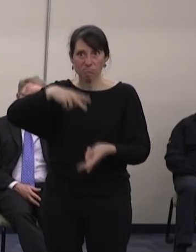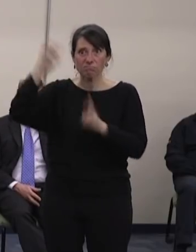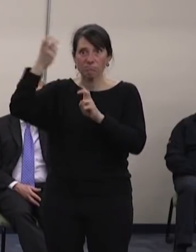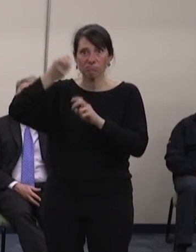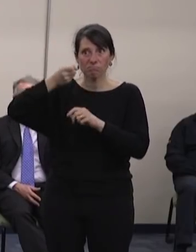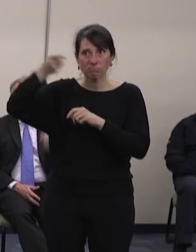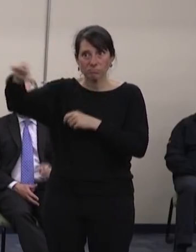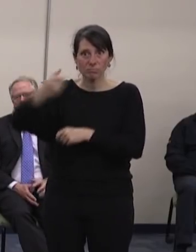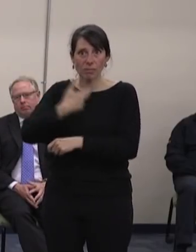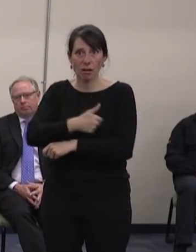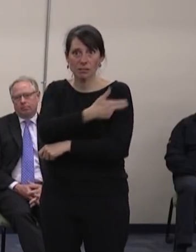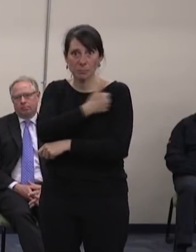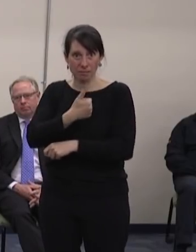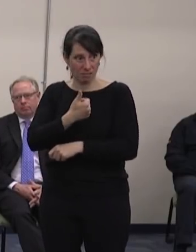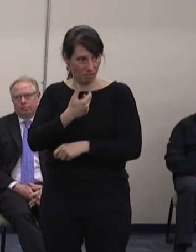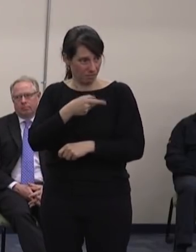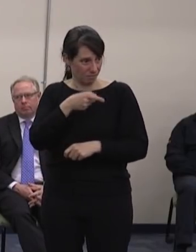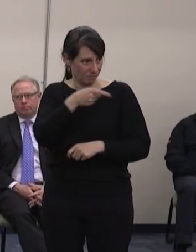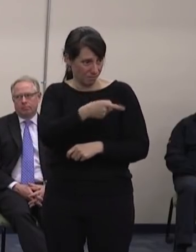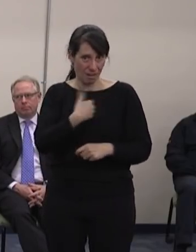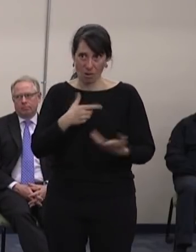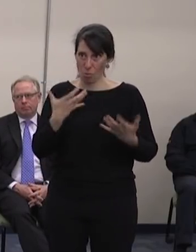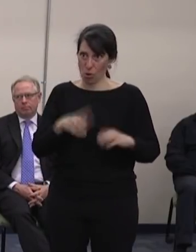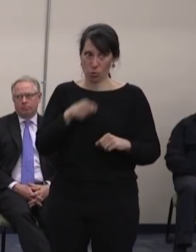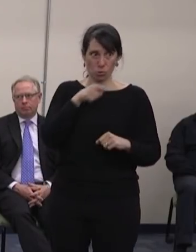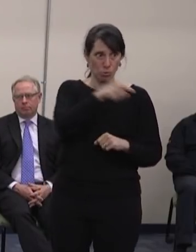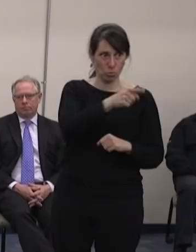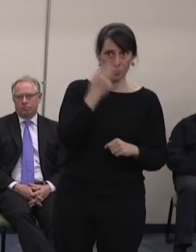hospital or worse.